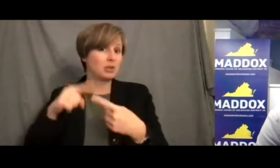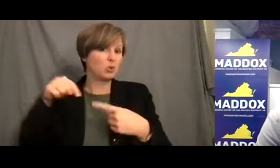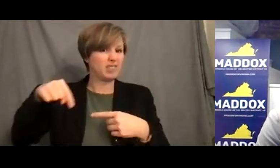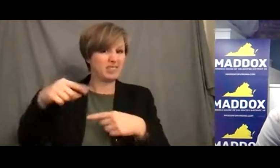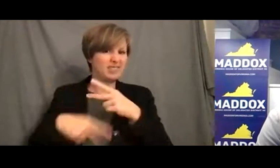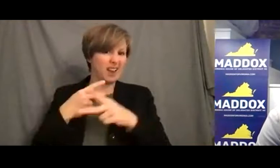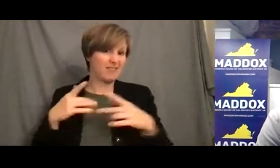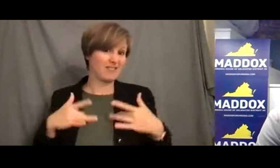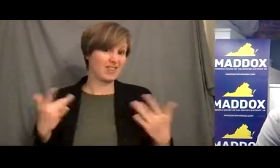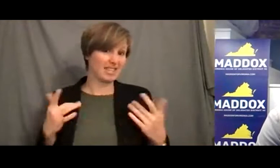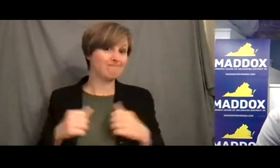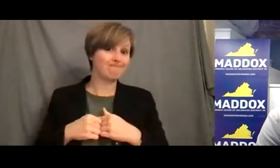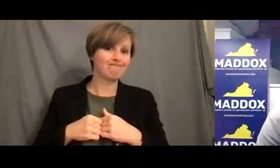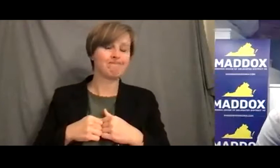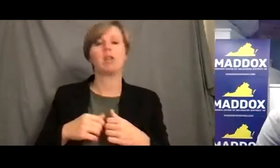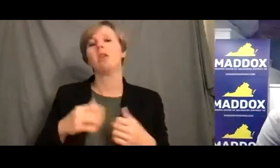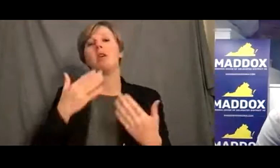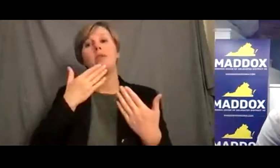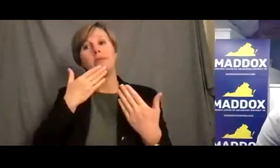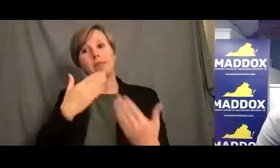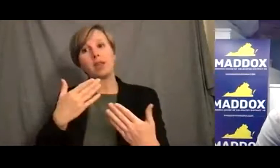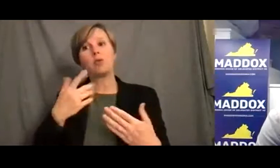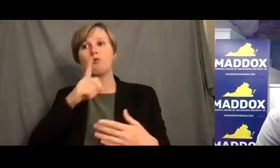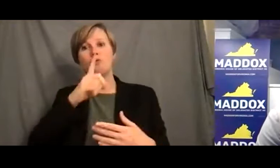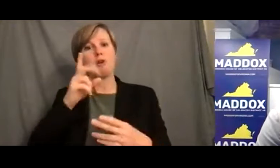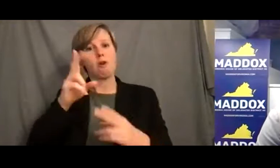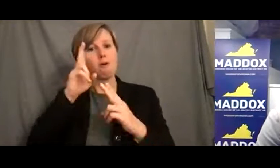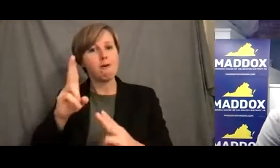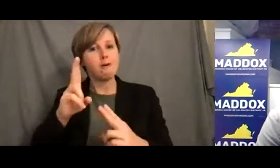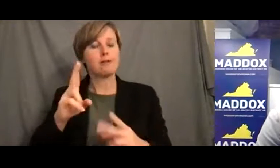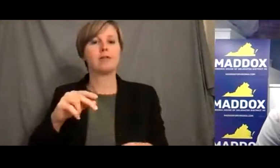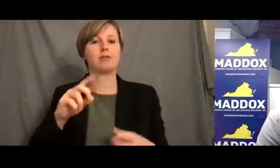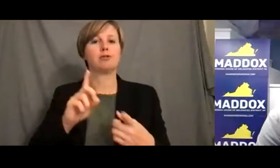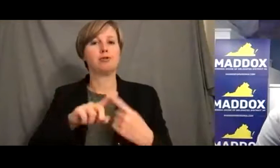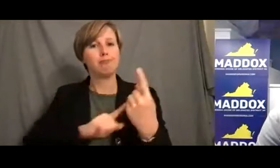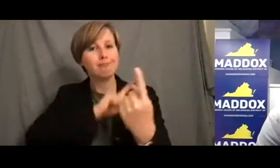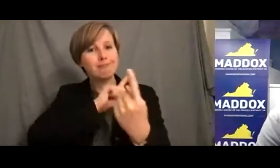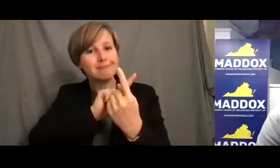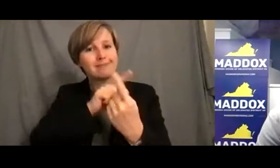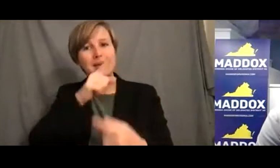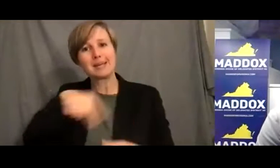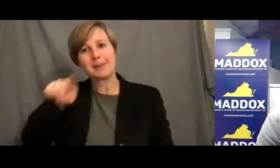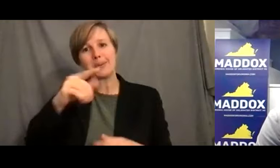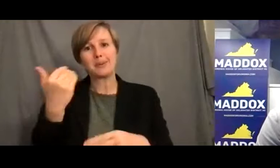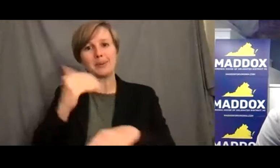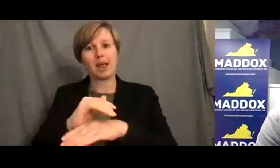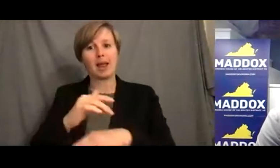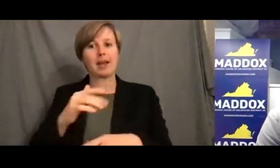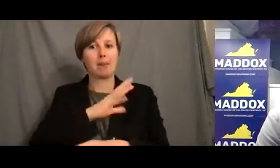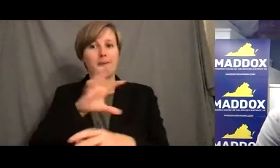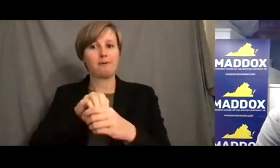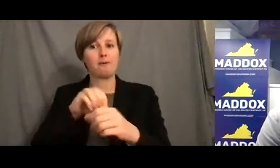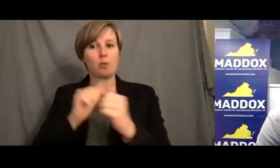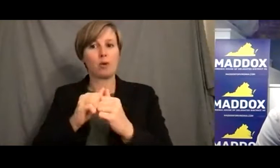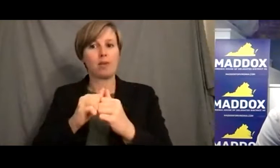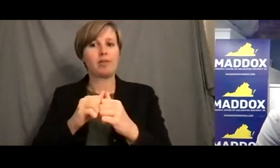any case, again, I just want to say thank you. It's been a real honor to meet everyone here tonight and to participate with the